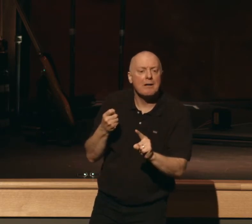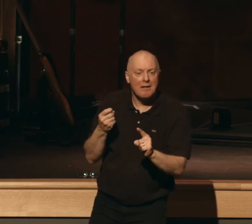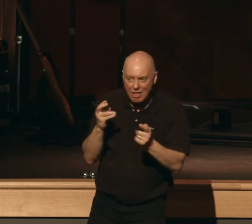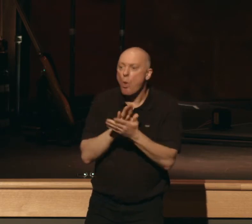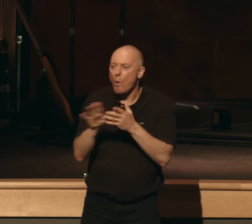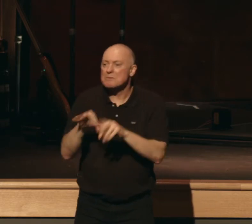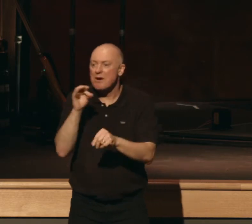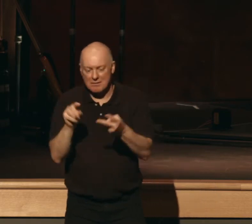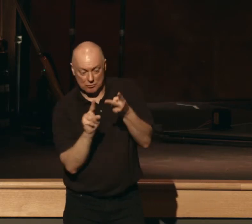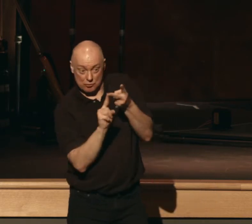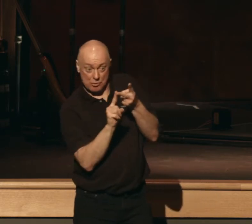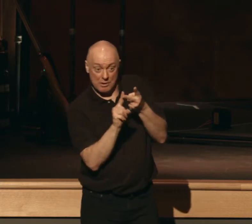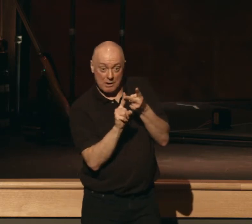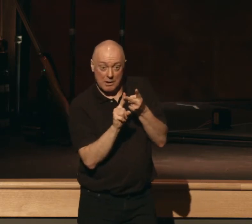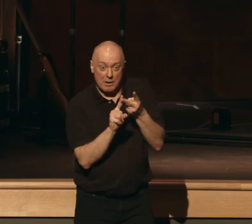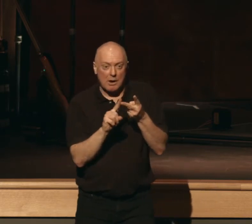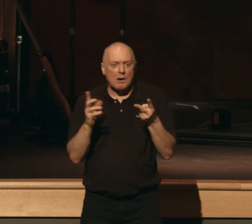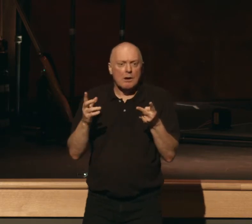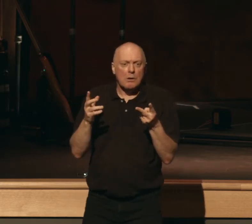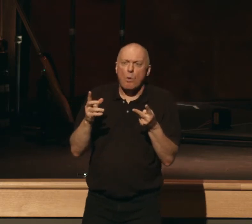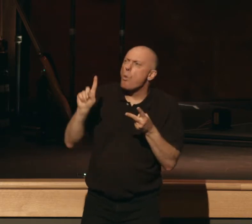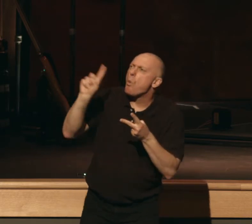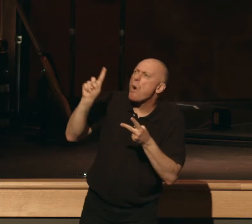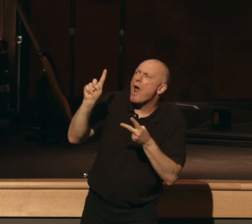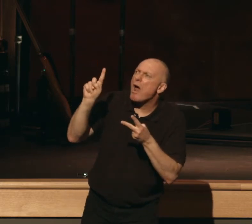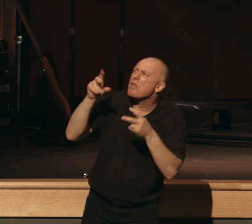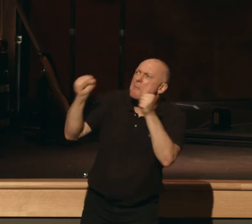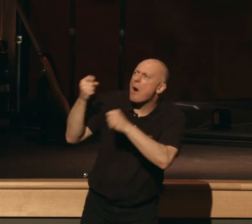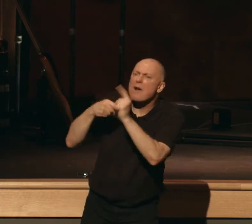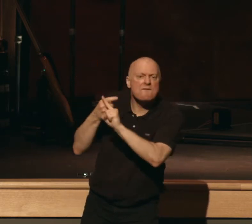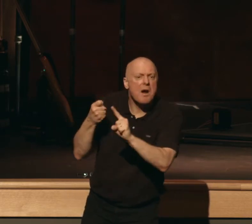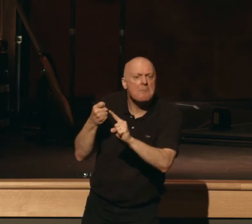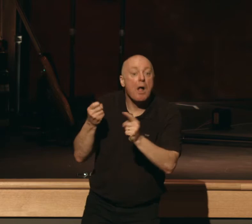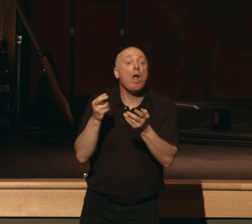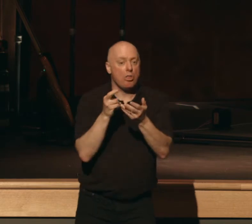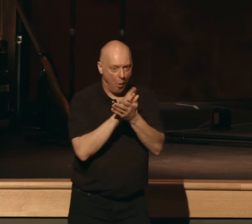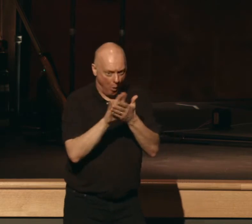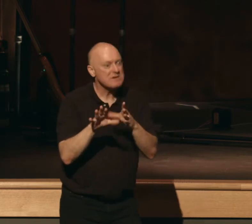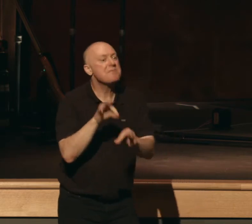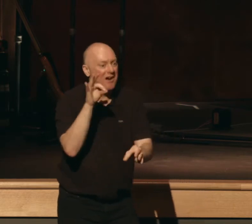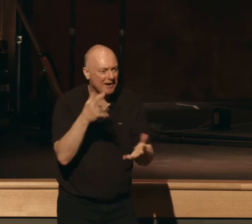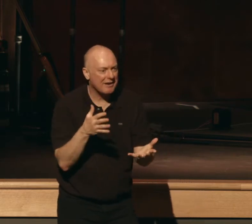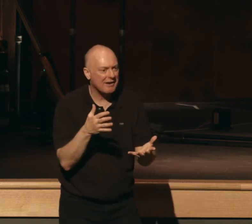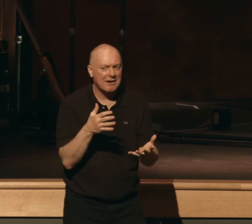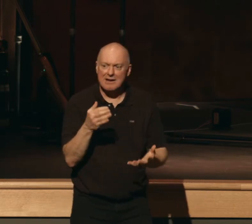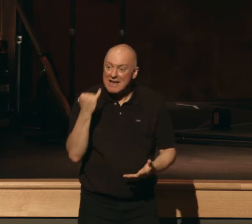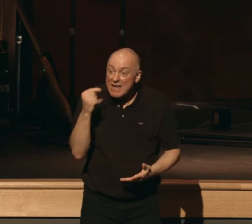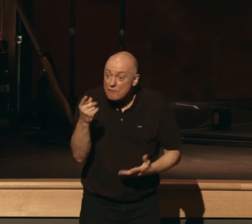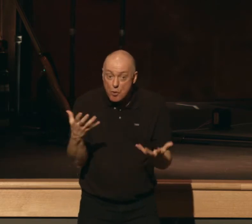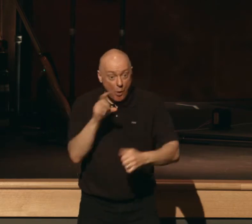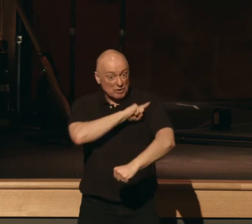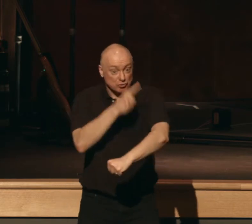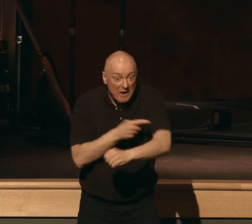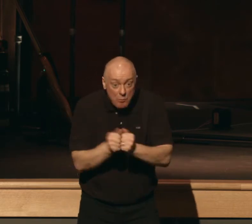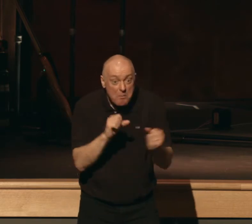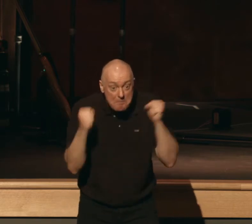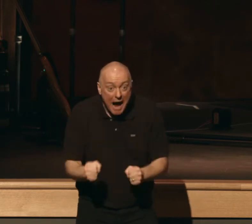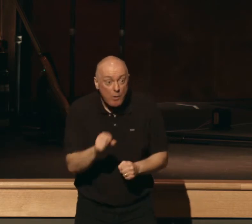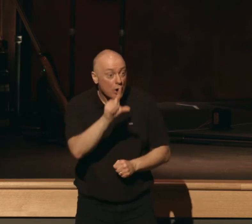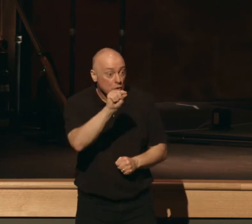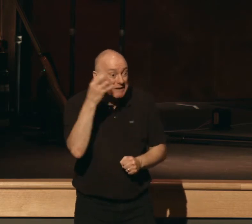And that's our second point. We must recognize the source of power of the Holy Spirit. If we're going to be strengthened with power